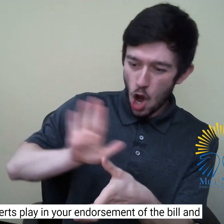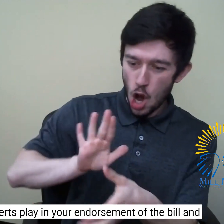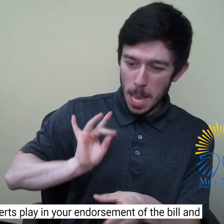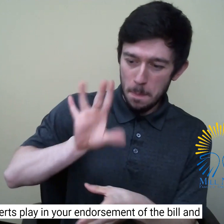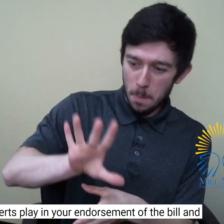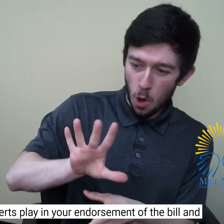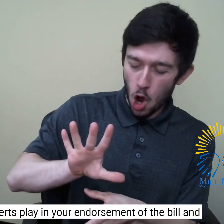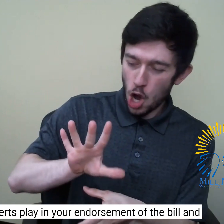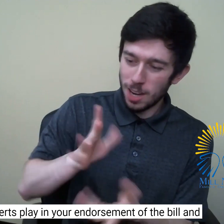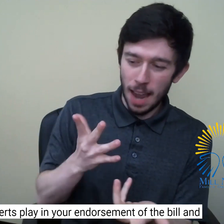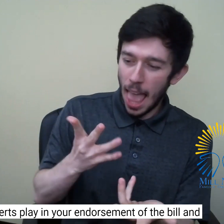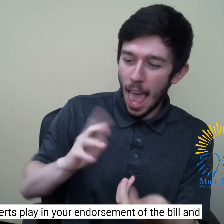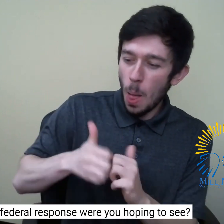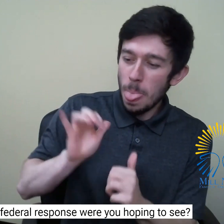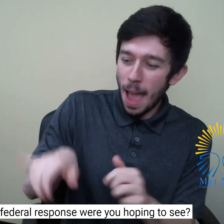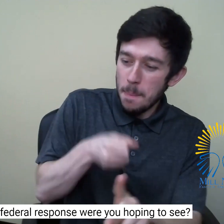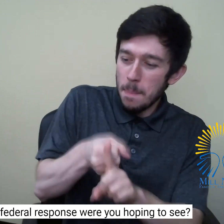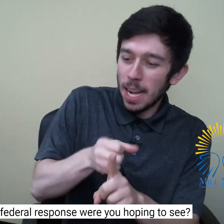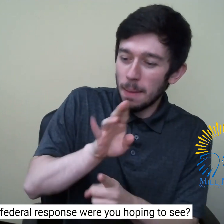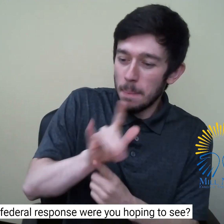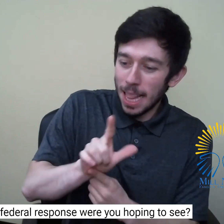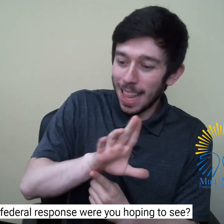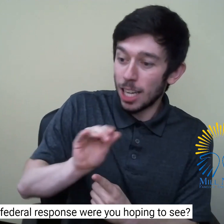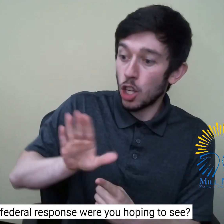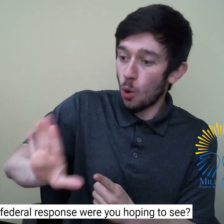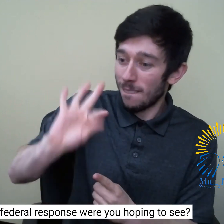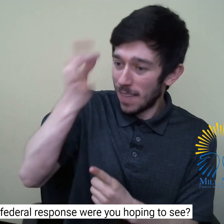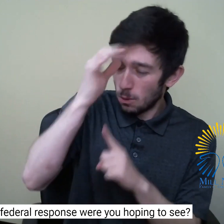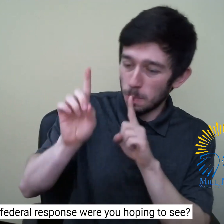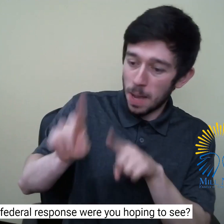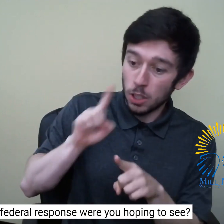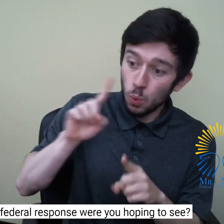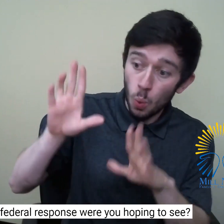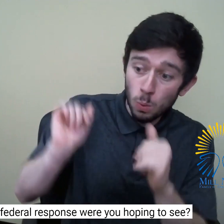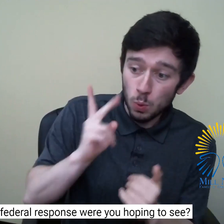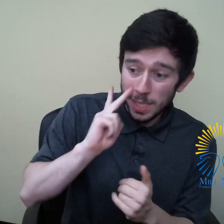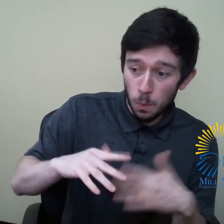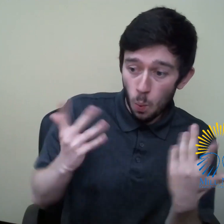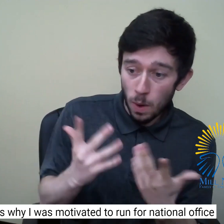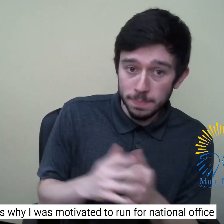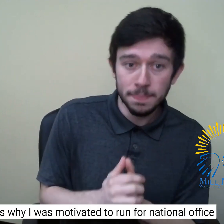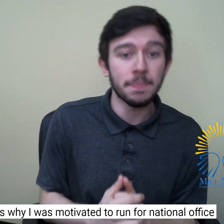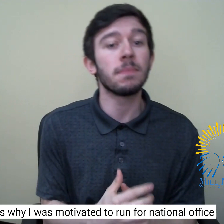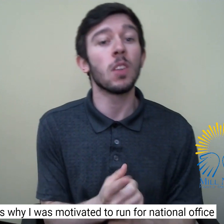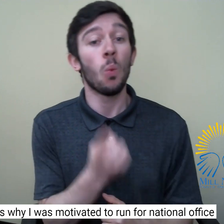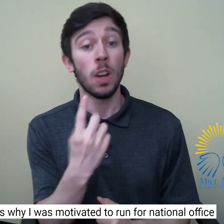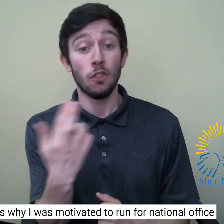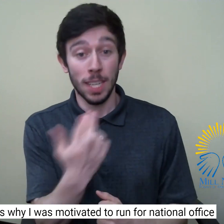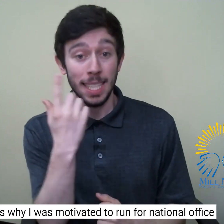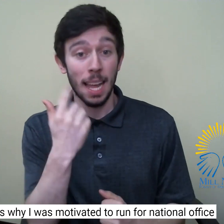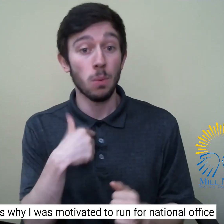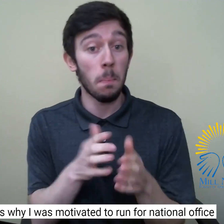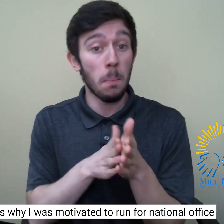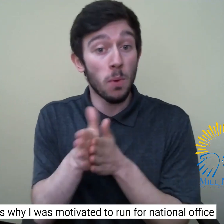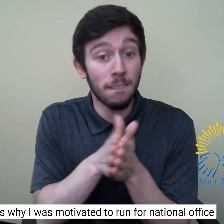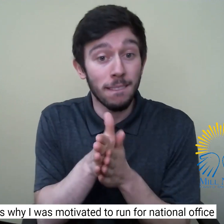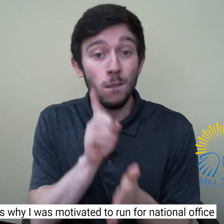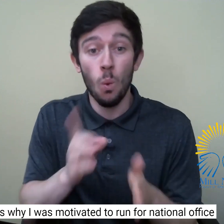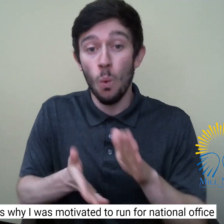endorsement of the bill, and what sort of federal response were you hoping to see? One of the reasons why I was motivated to run for